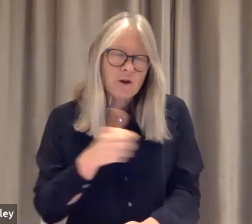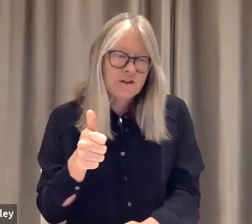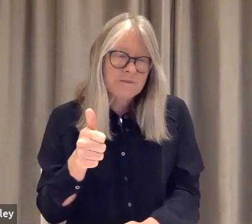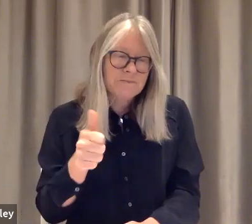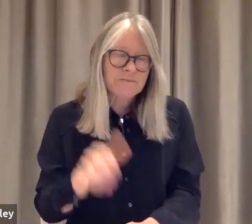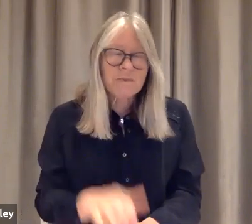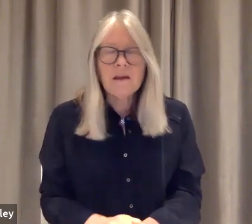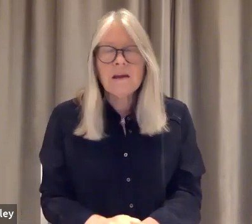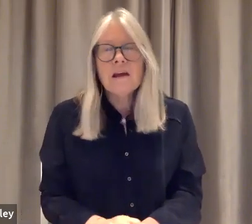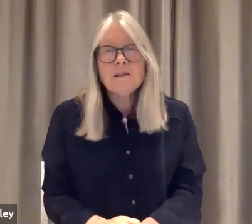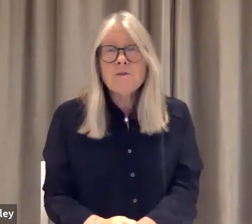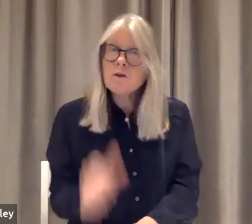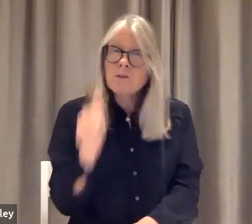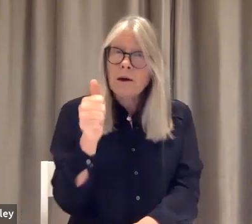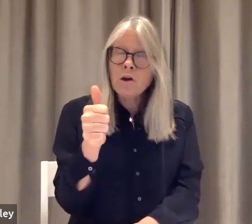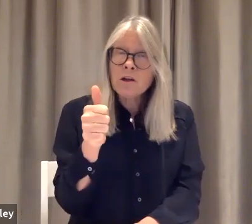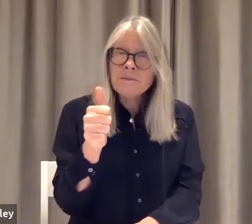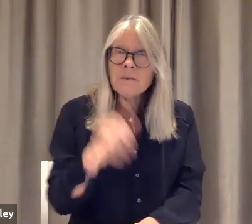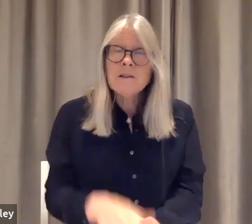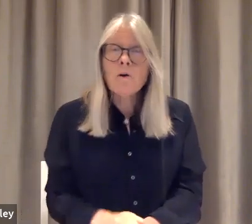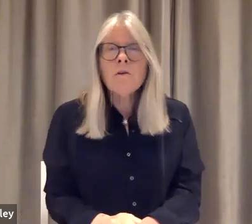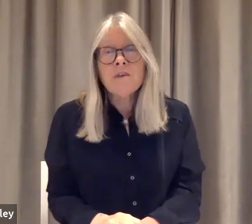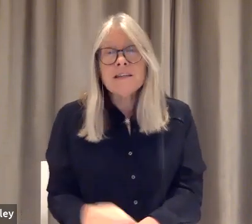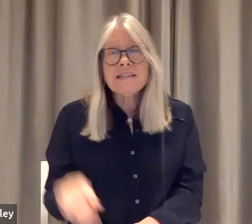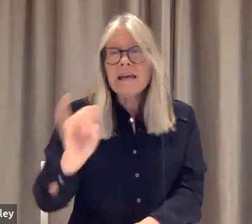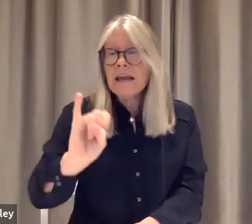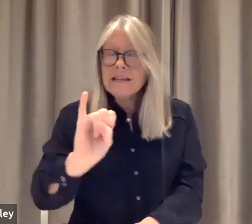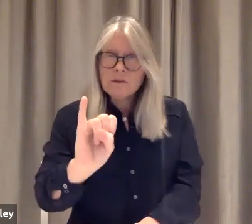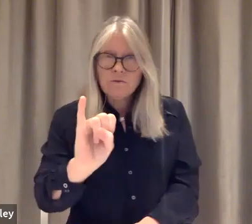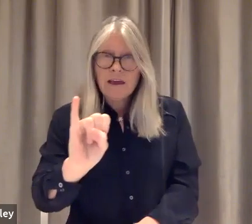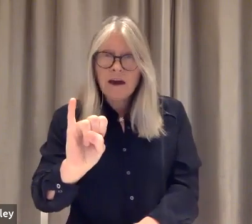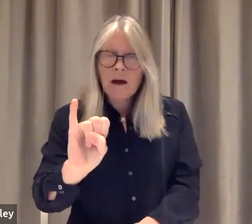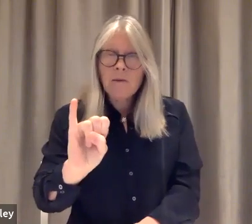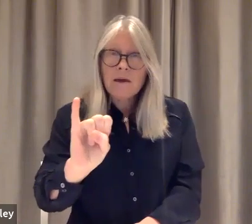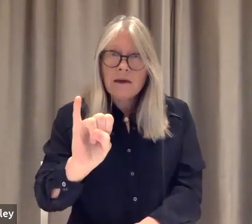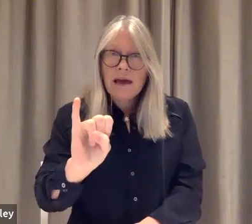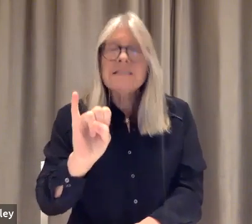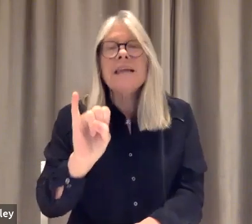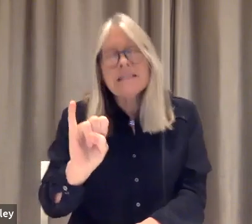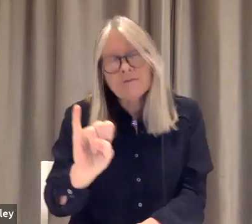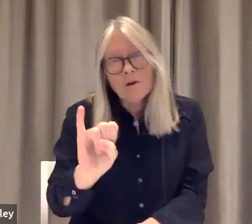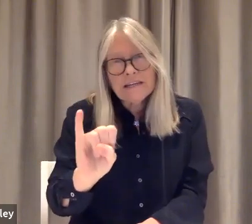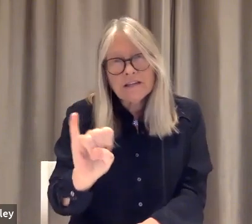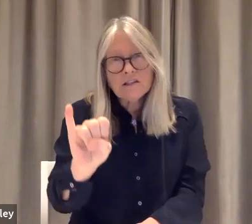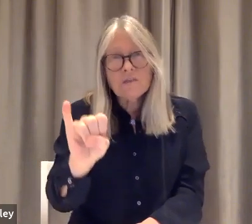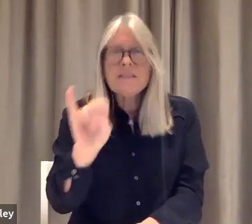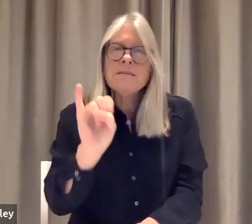Good. So we've talked a lot about good. So conversely, little finger up has negative connotations. So this is